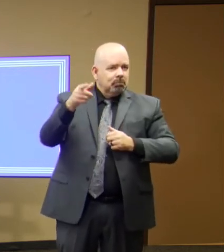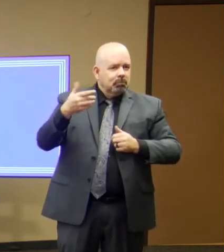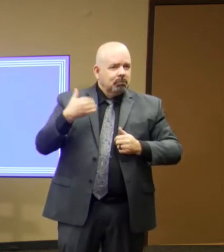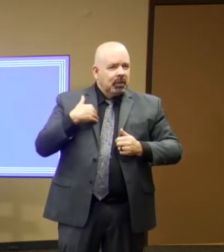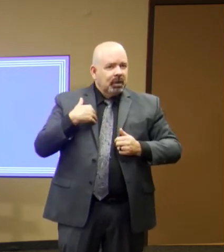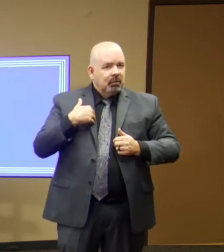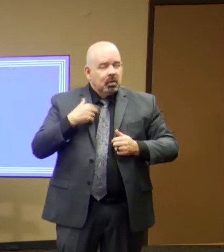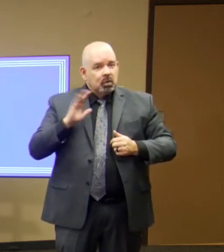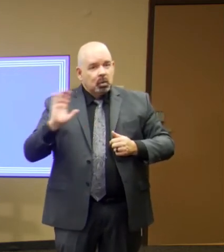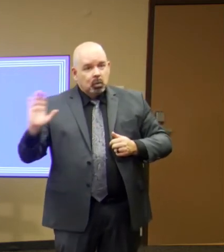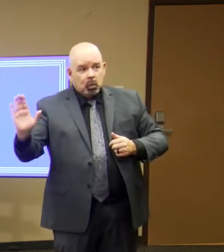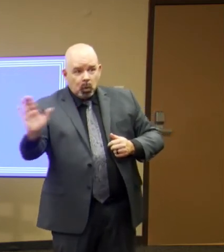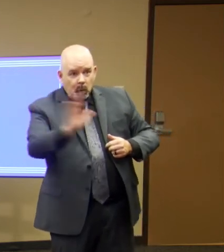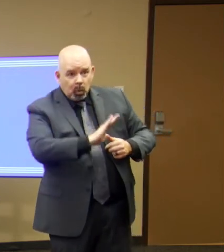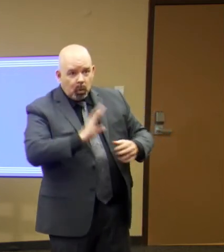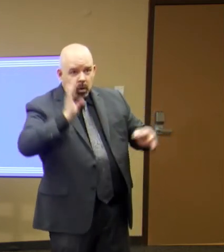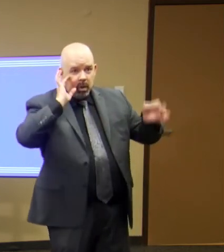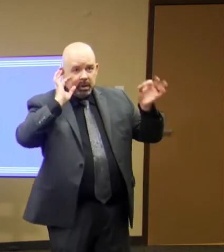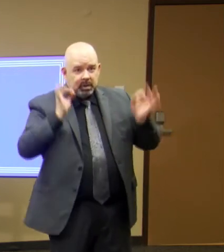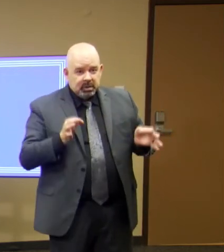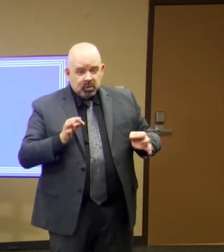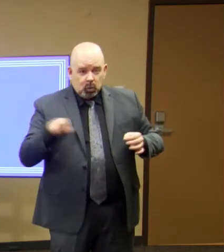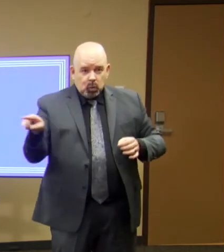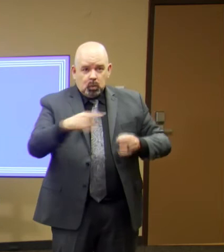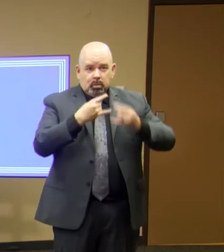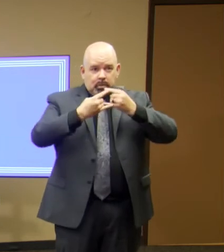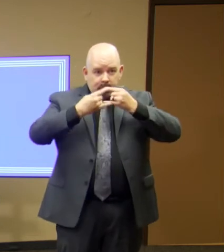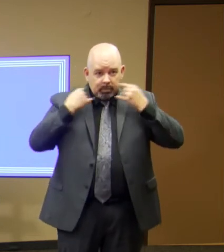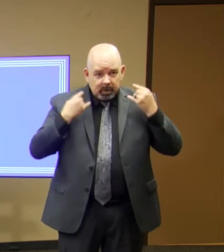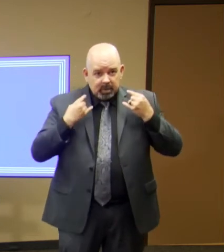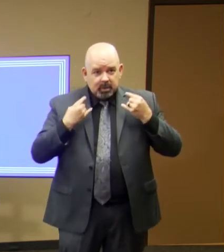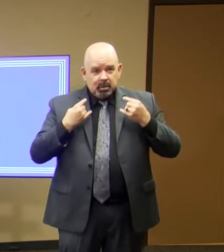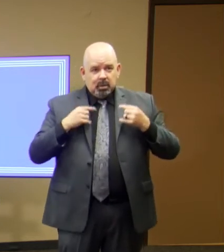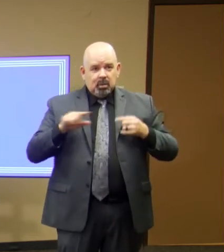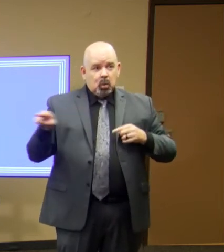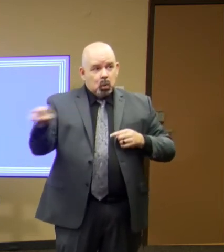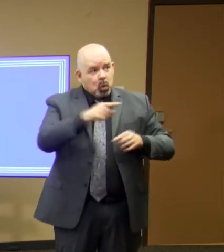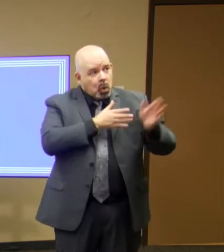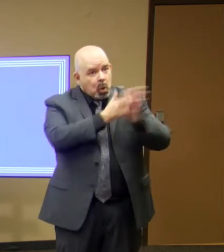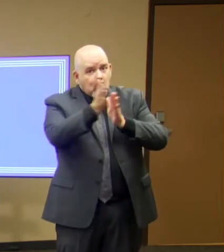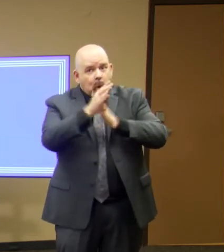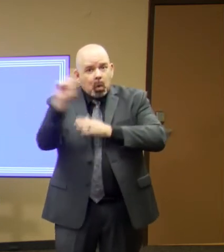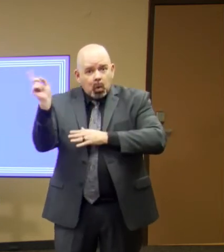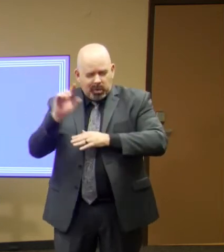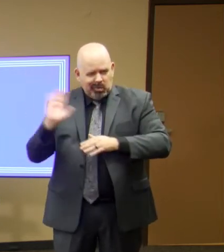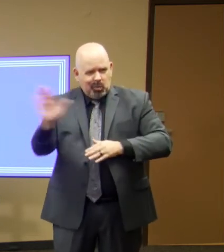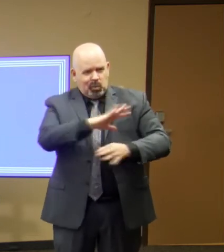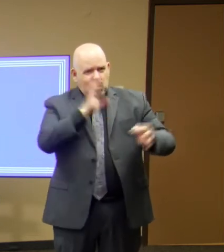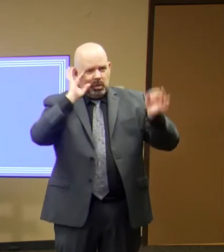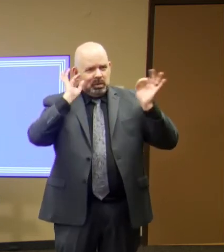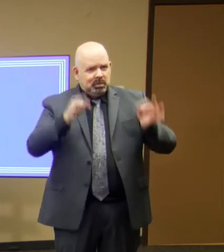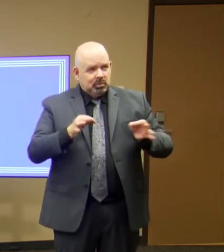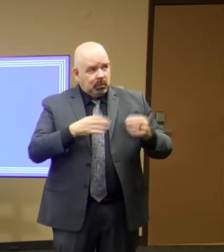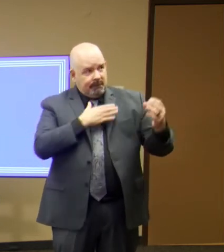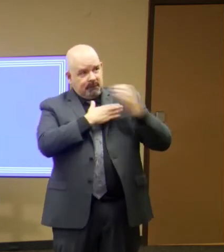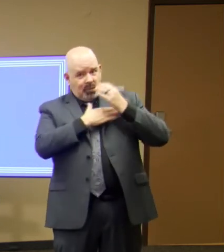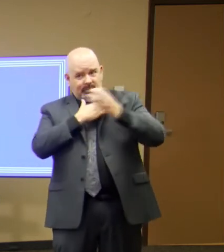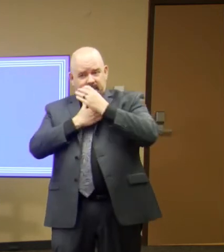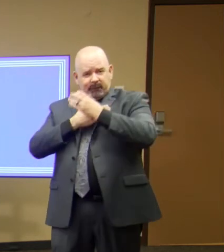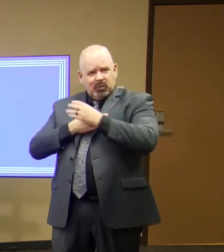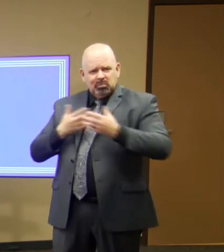wear a mask, your decision of where you go is yours and yours alone. Don't try to enforce it on anyone else. Sadly, now they've had 2 fatalities at